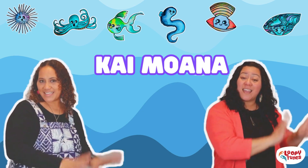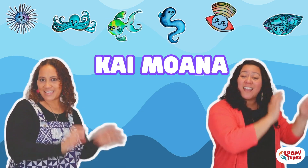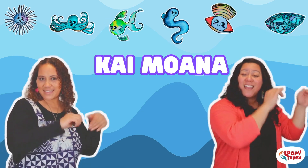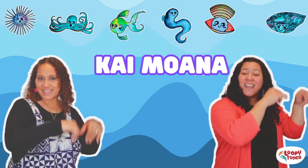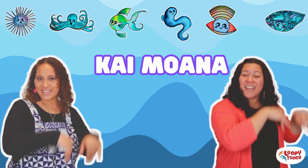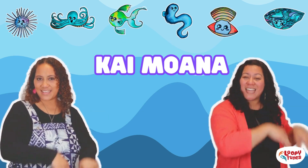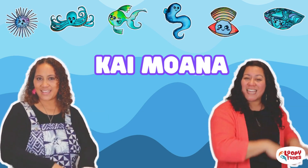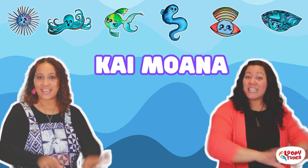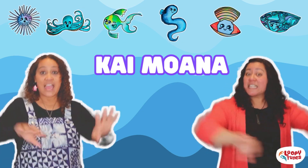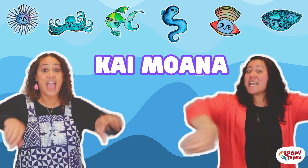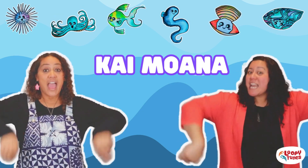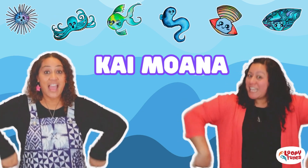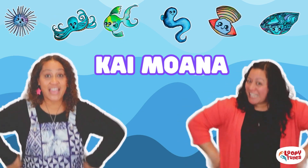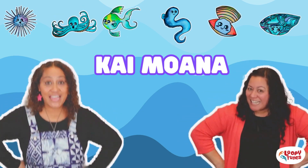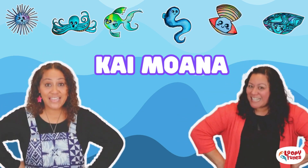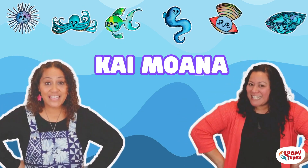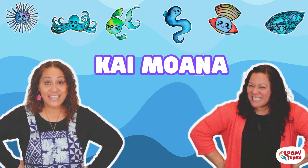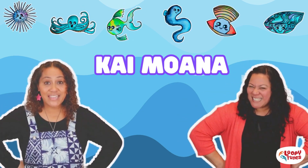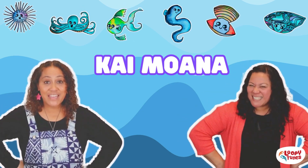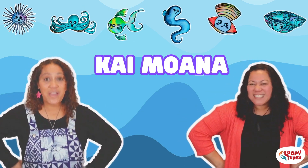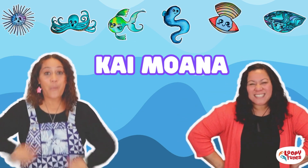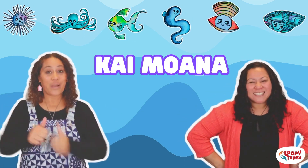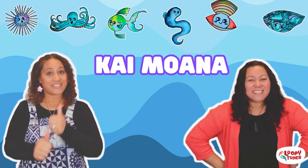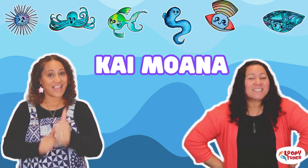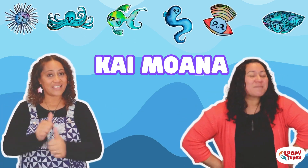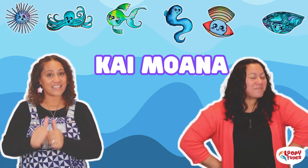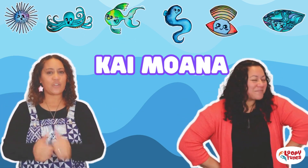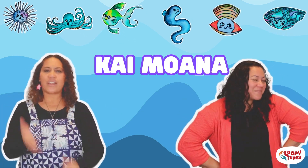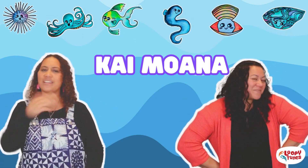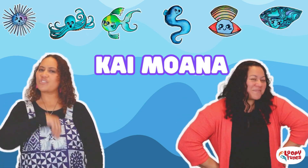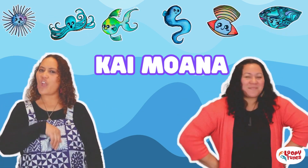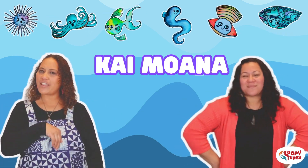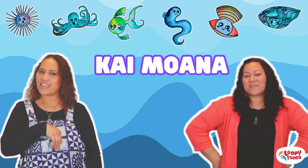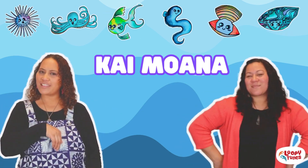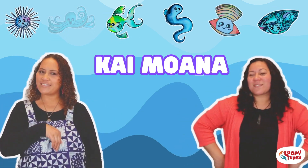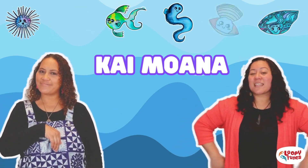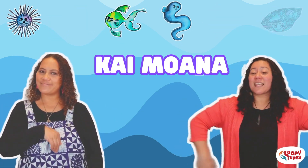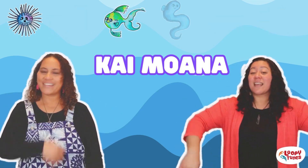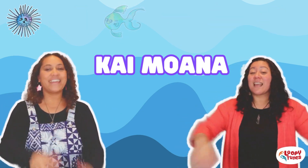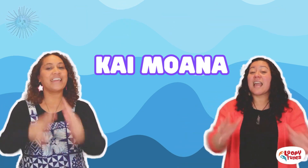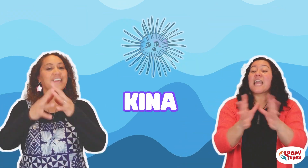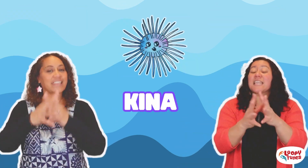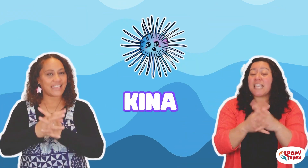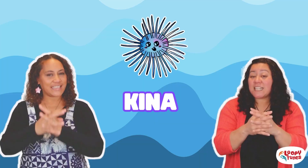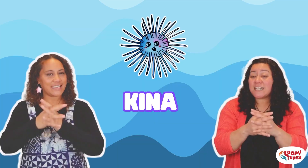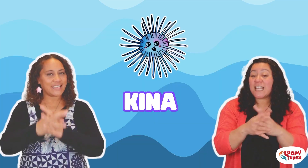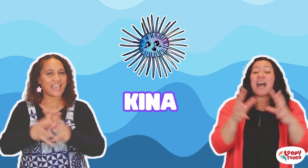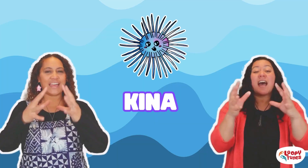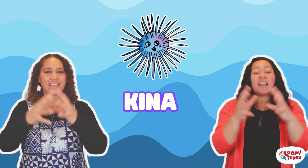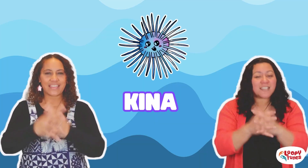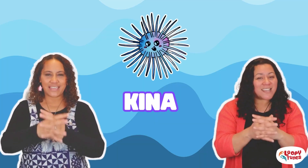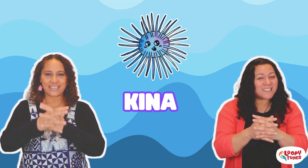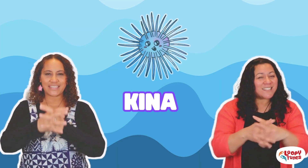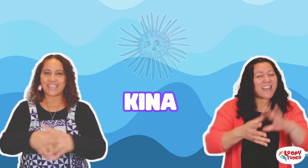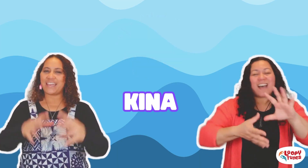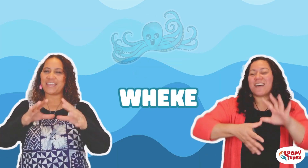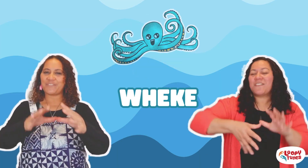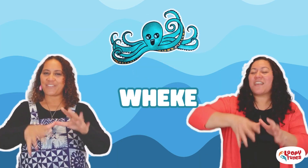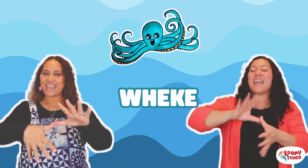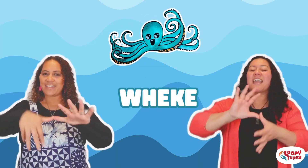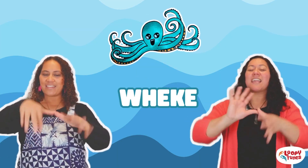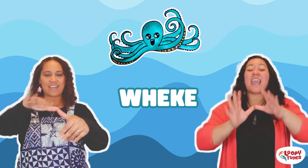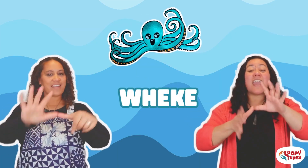e. Hey, well done. All right, let's try it again. Kina